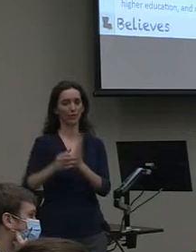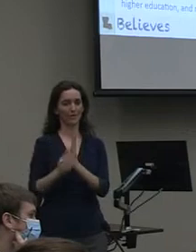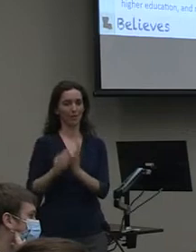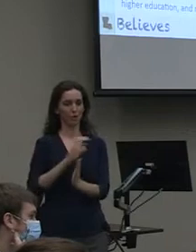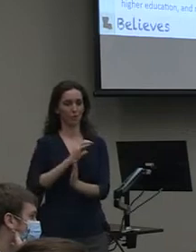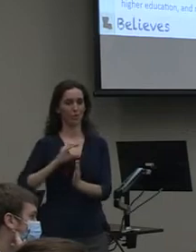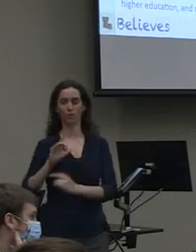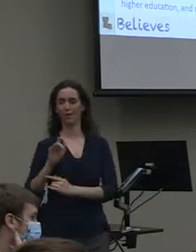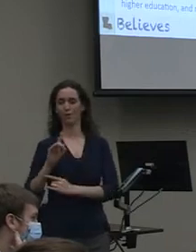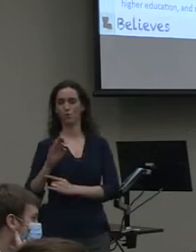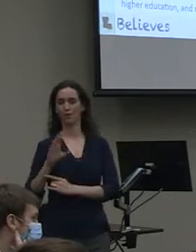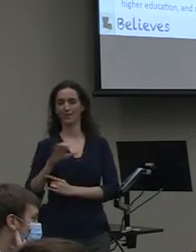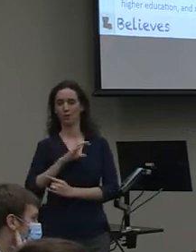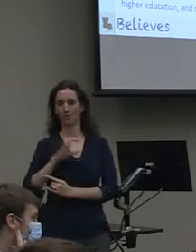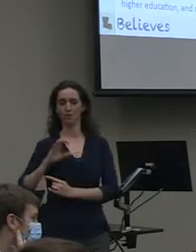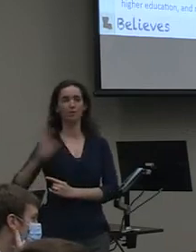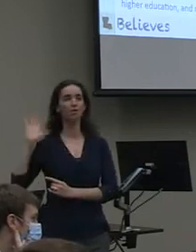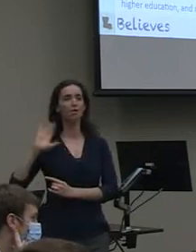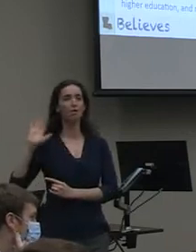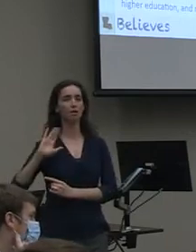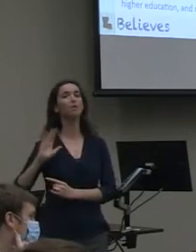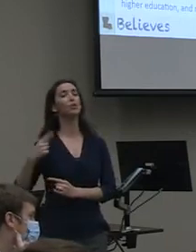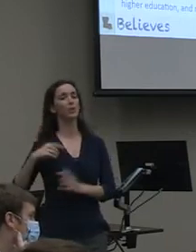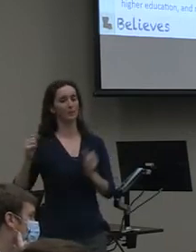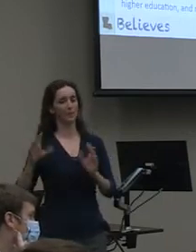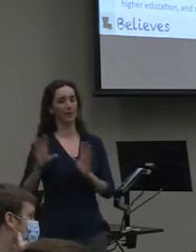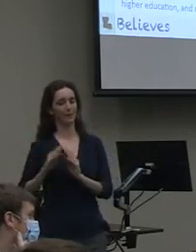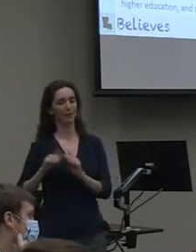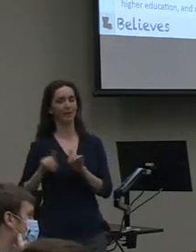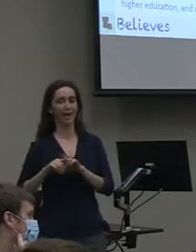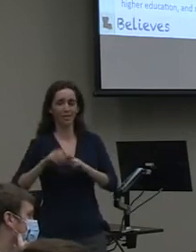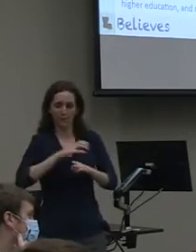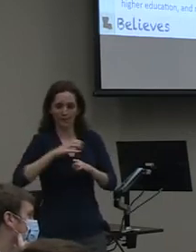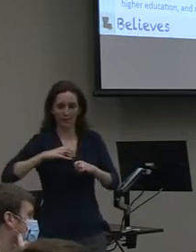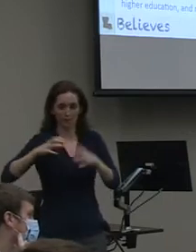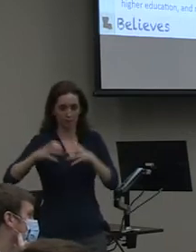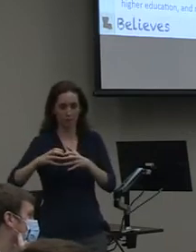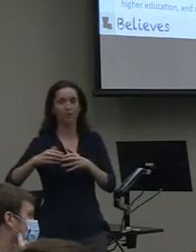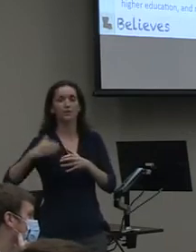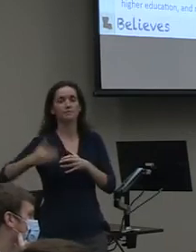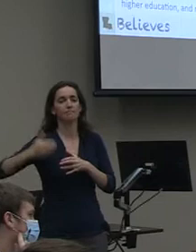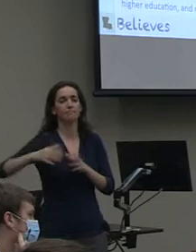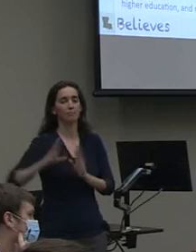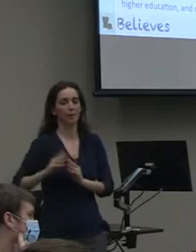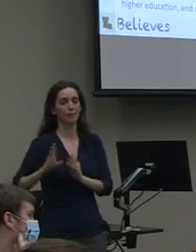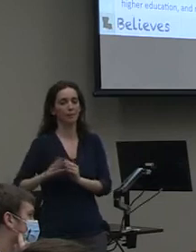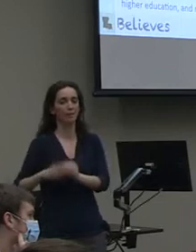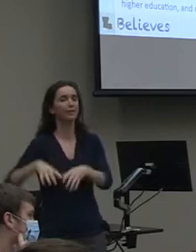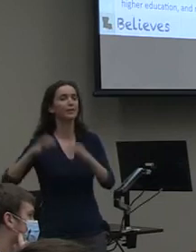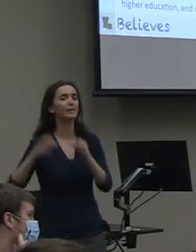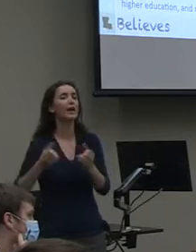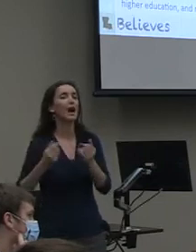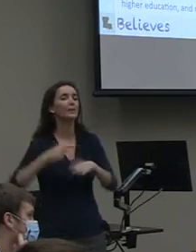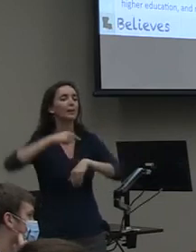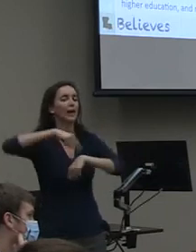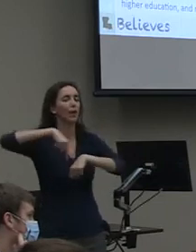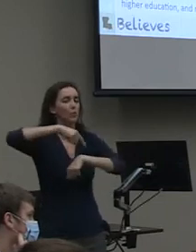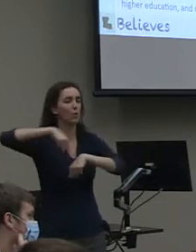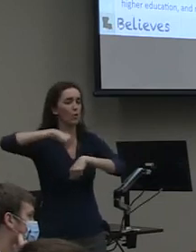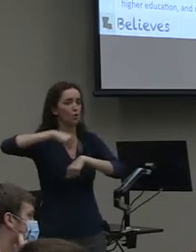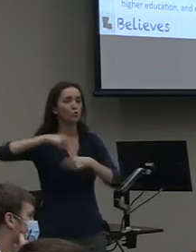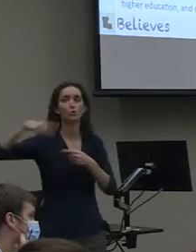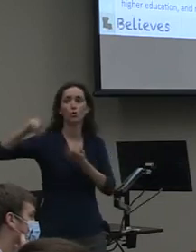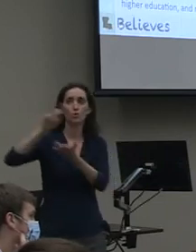several meetings as a committee to determine the number of hours that universities were going